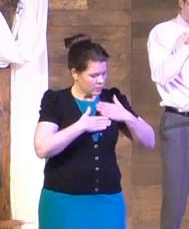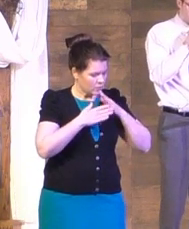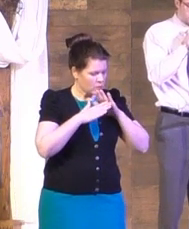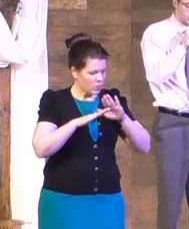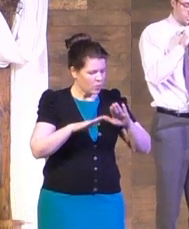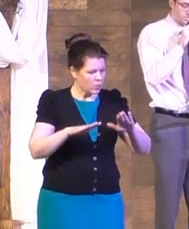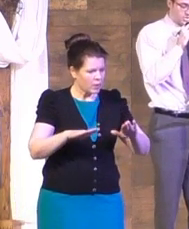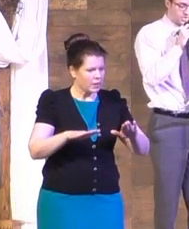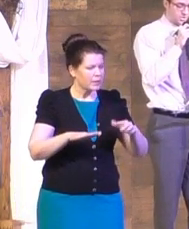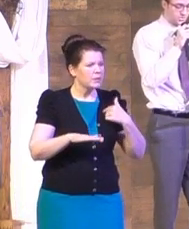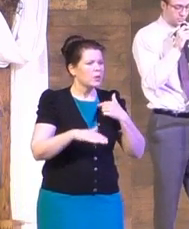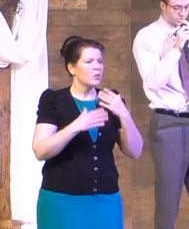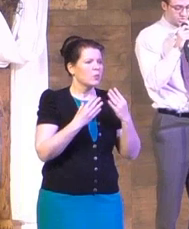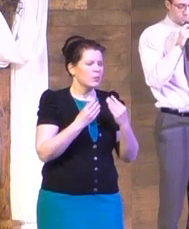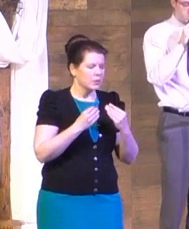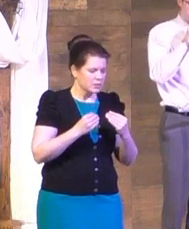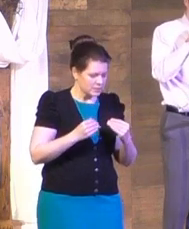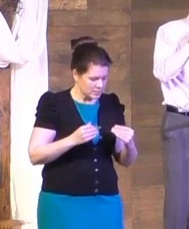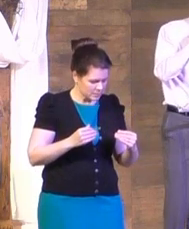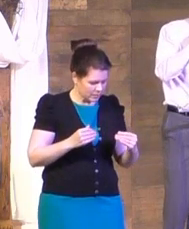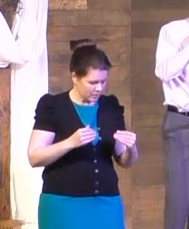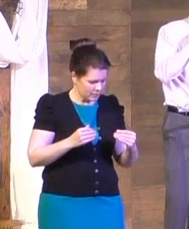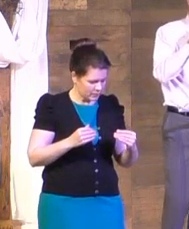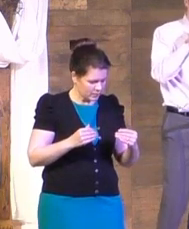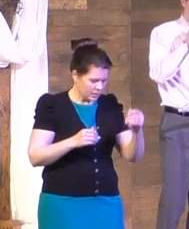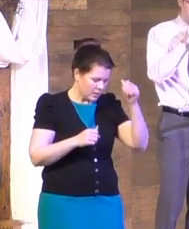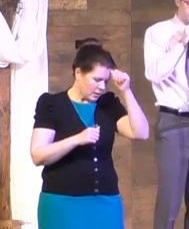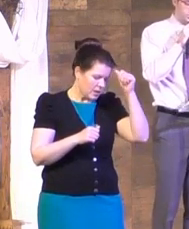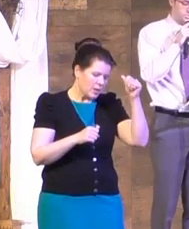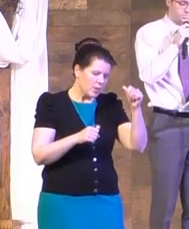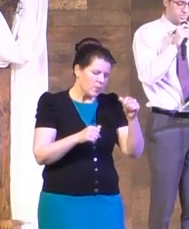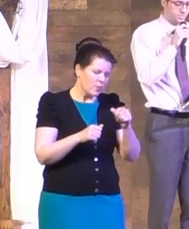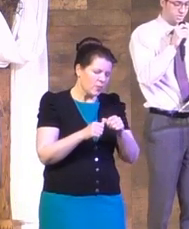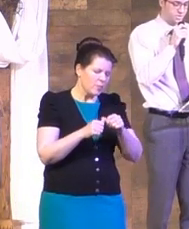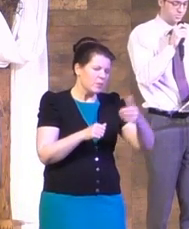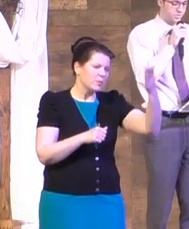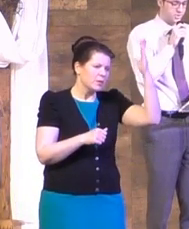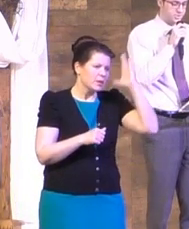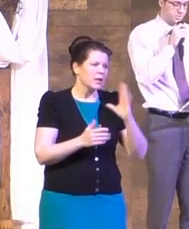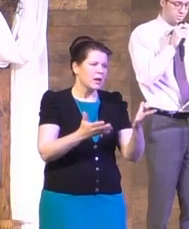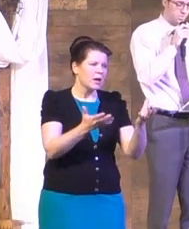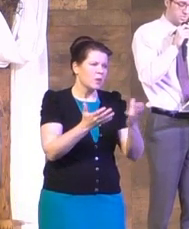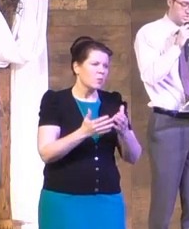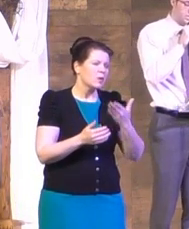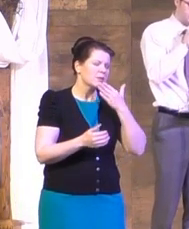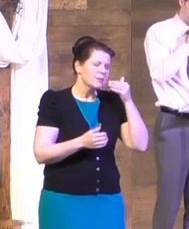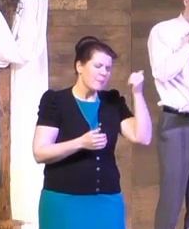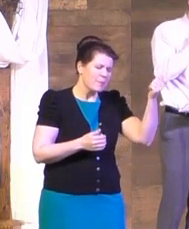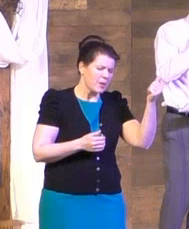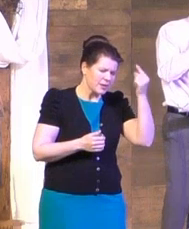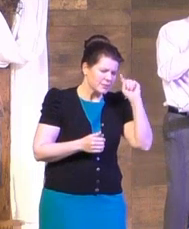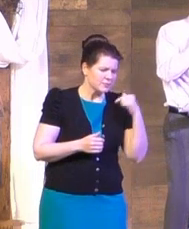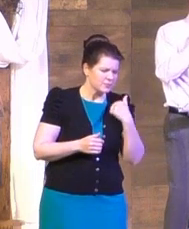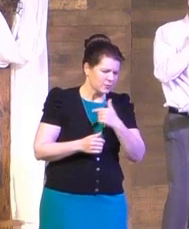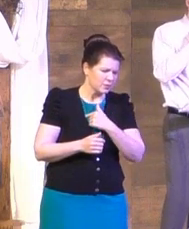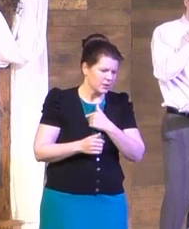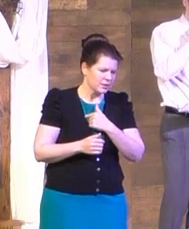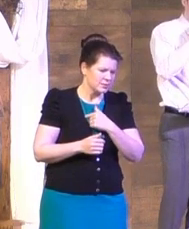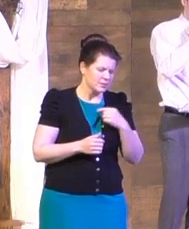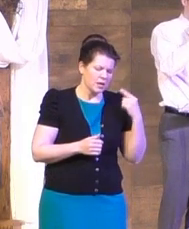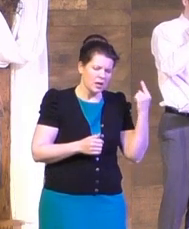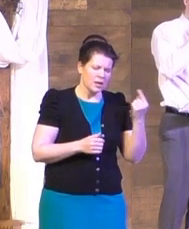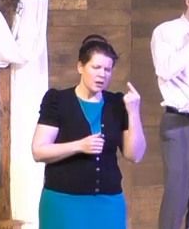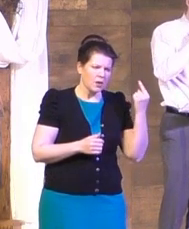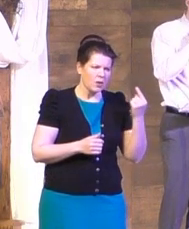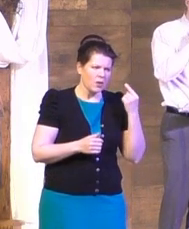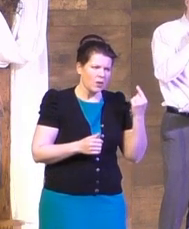a posture that is free to remember that our God wills what's best for us and always has.